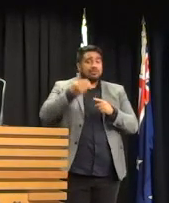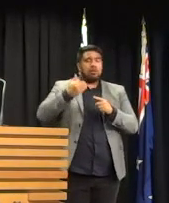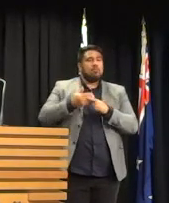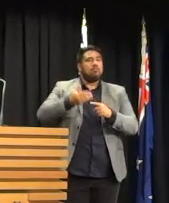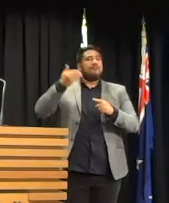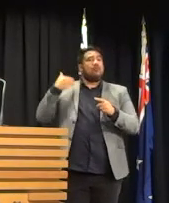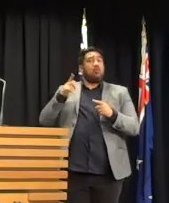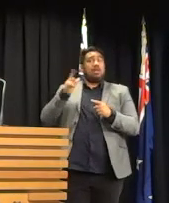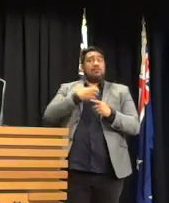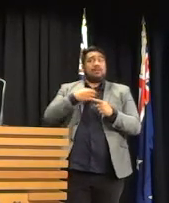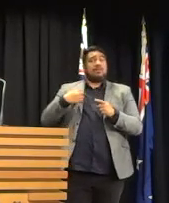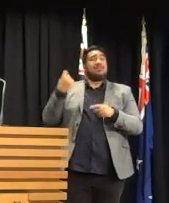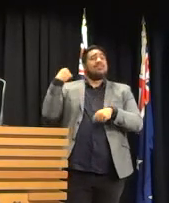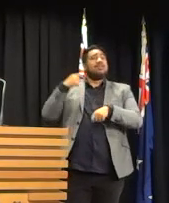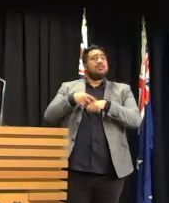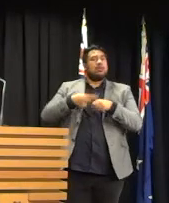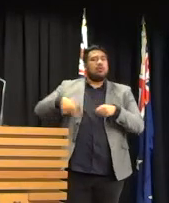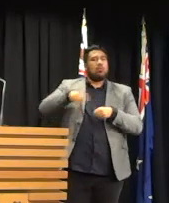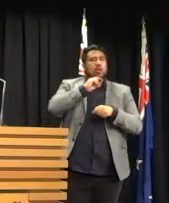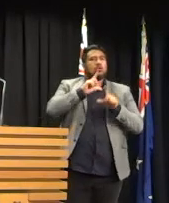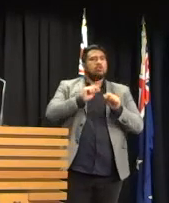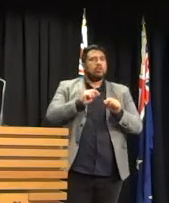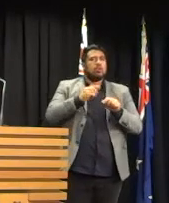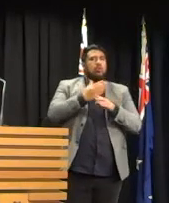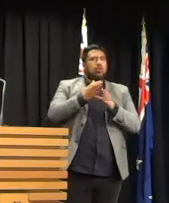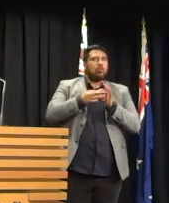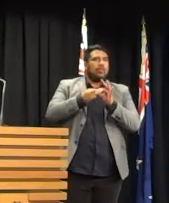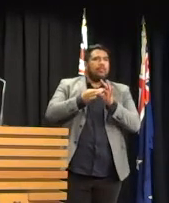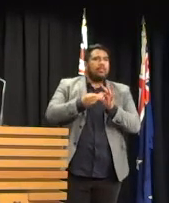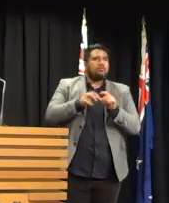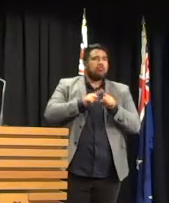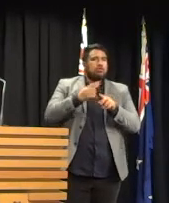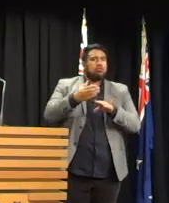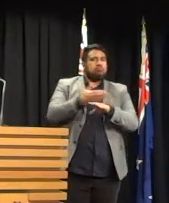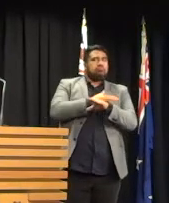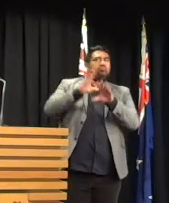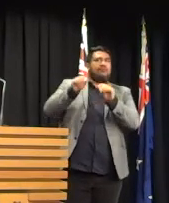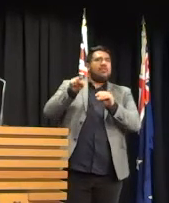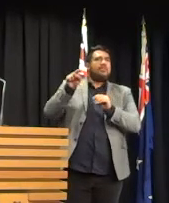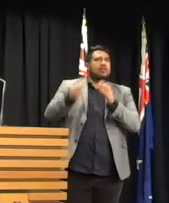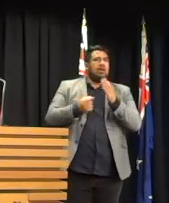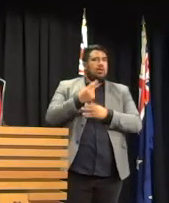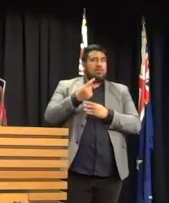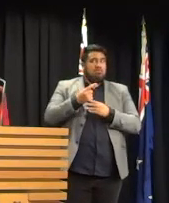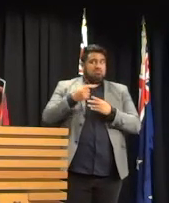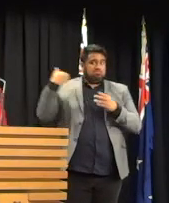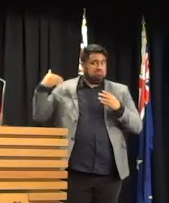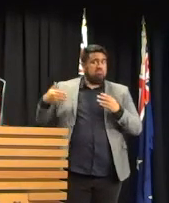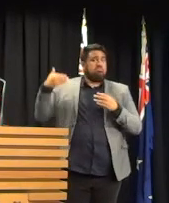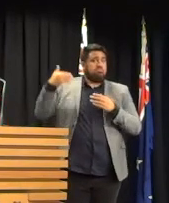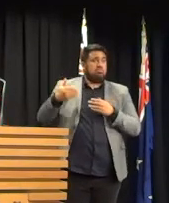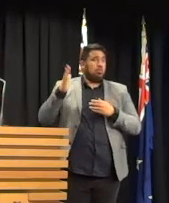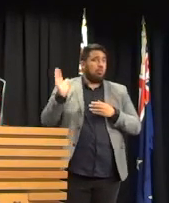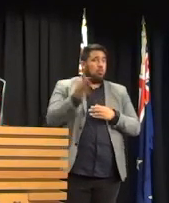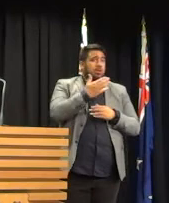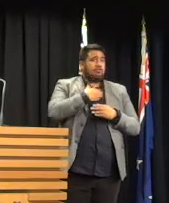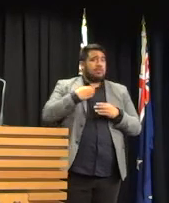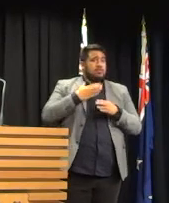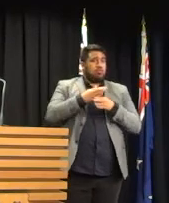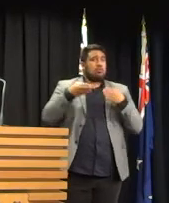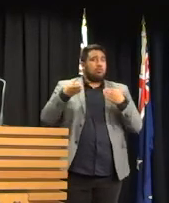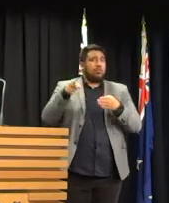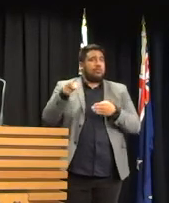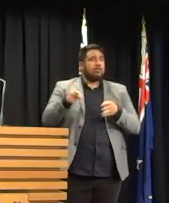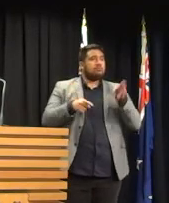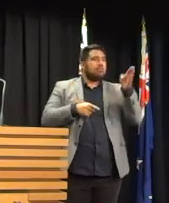in office at the time that we were doing preventative work. So that has always been a focus of successive governments. Prime Minister, we heard today from Peter Dutton that New Zealand